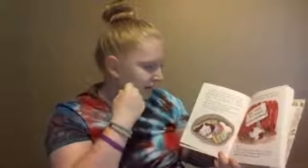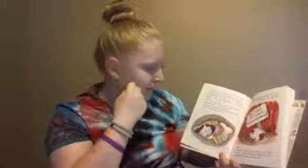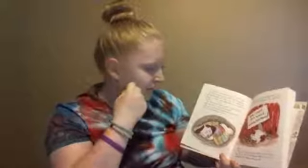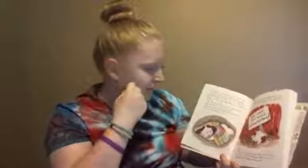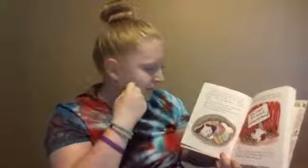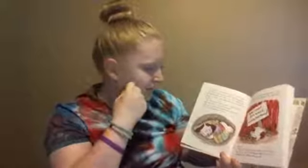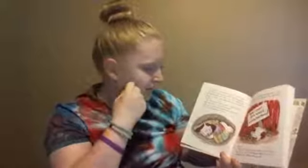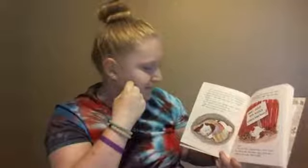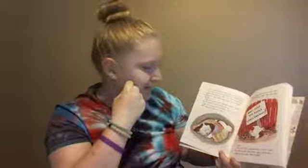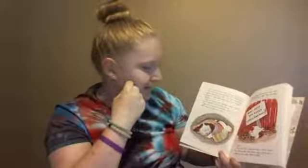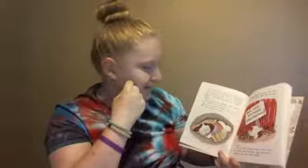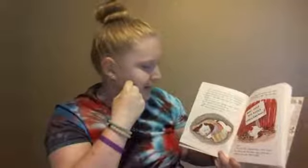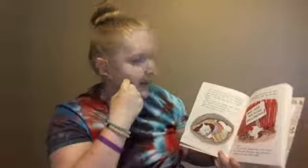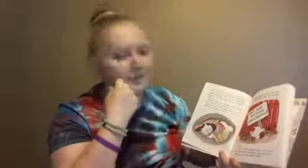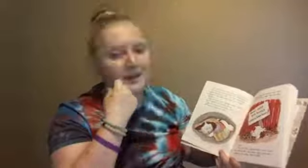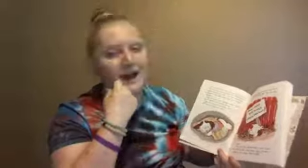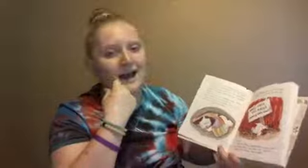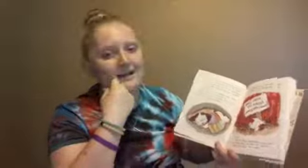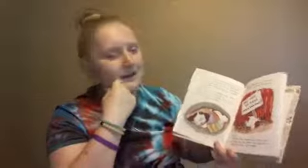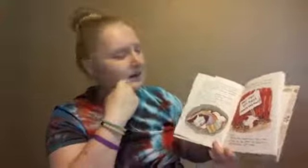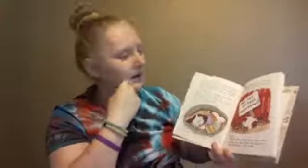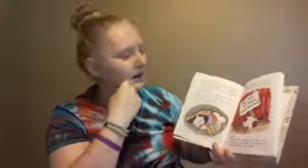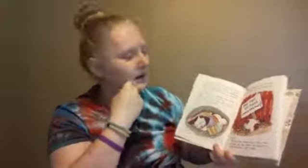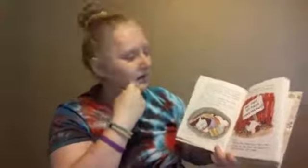and crawled into bed as happy as a lark.